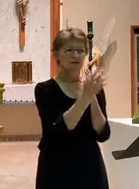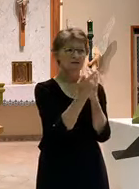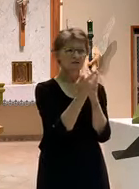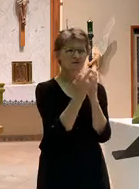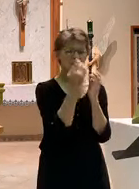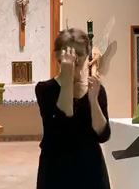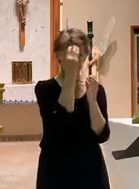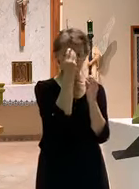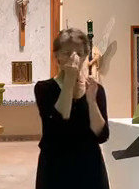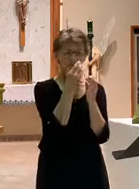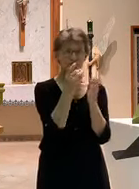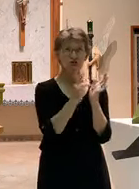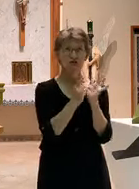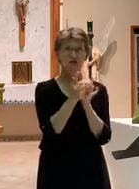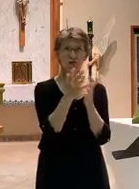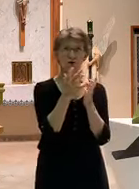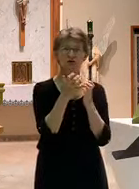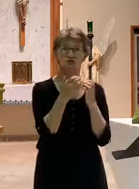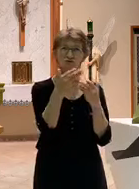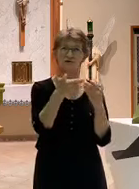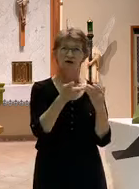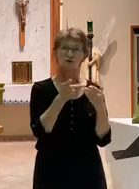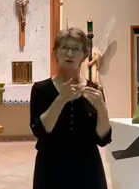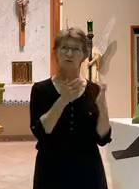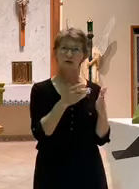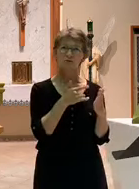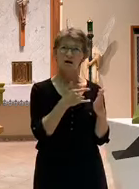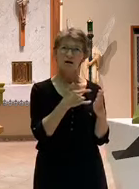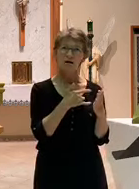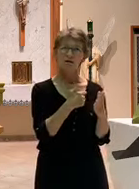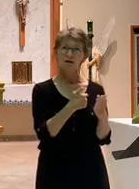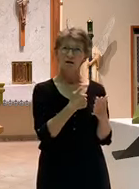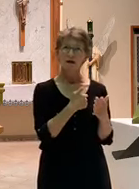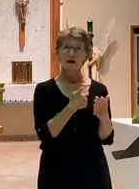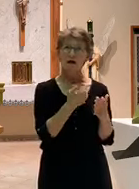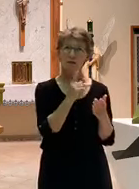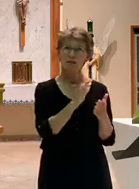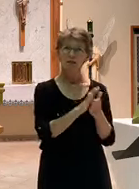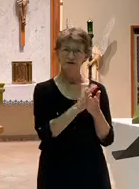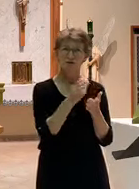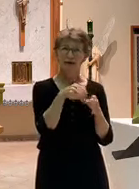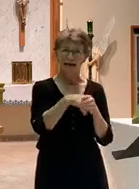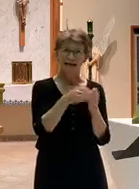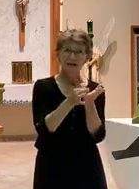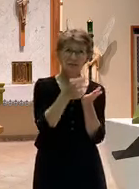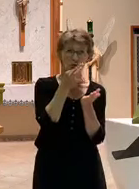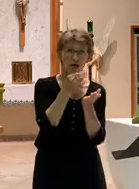prayer. Jesus, I want you to come into my heart. I believe you are here in the Blessed Sacrament. I don't just